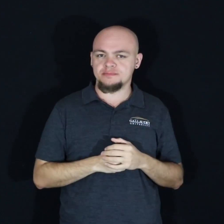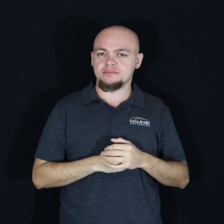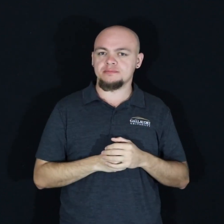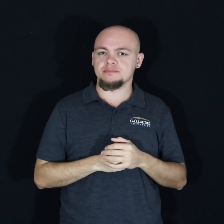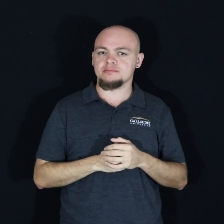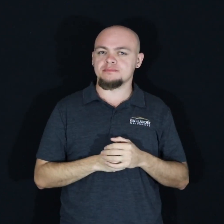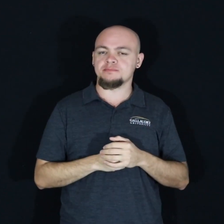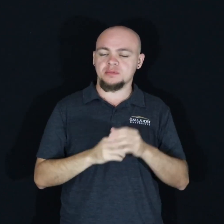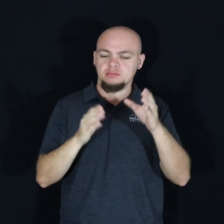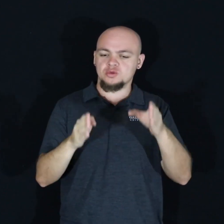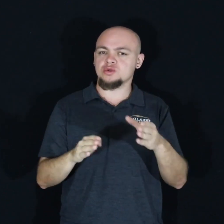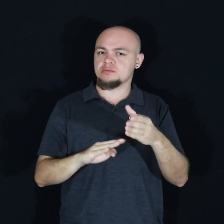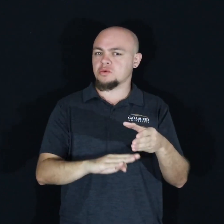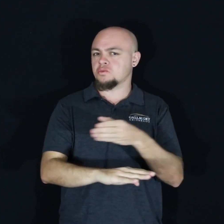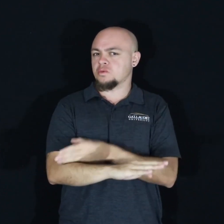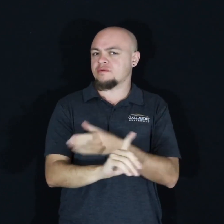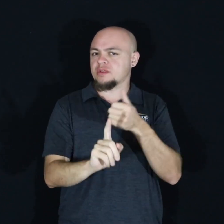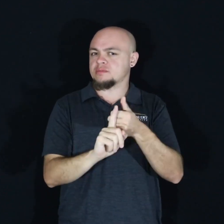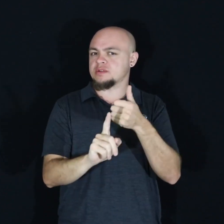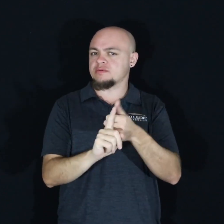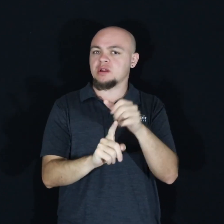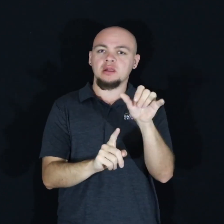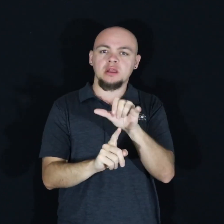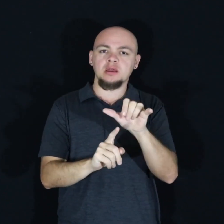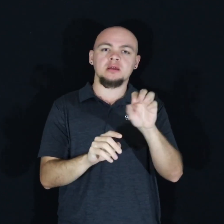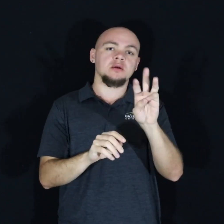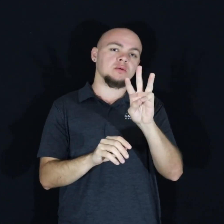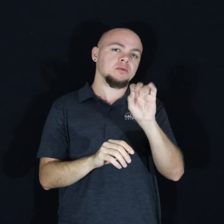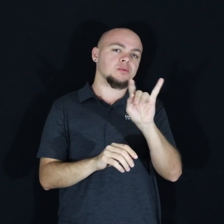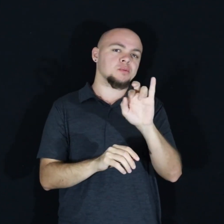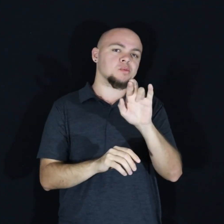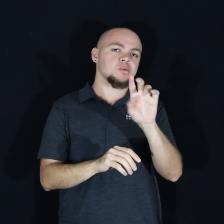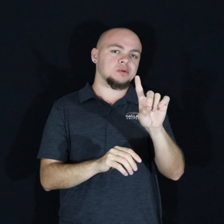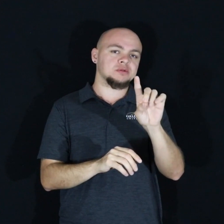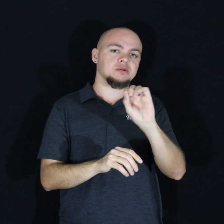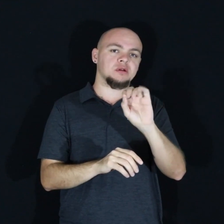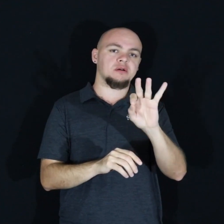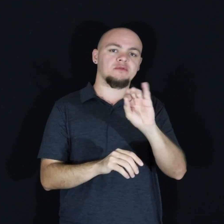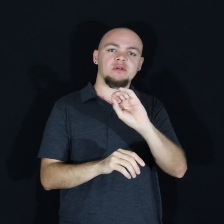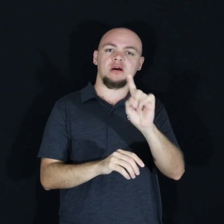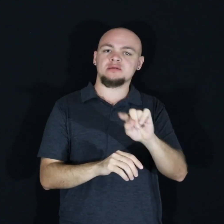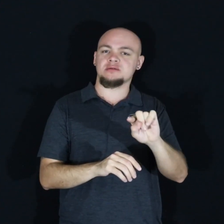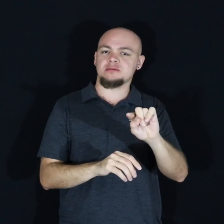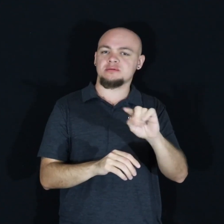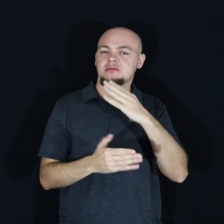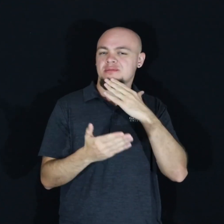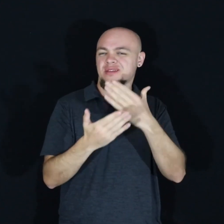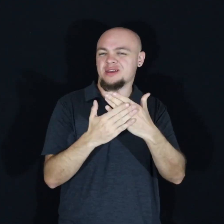and be better people, like the Wizard of Oz. Thank you.